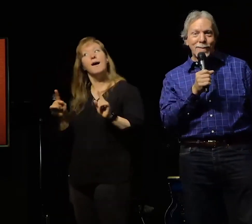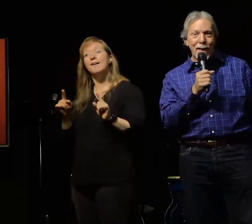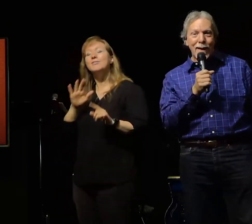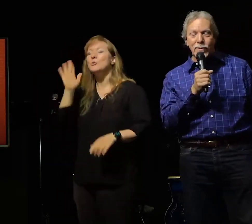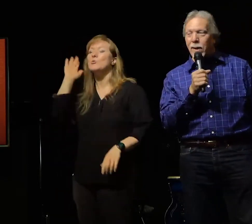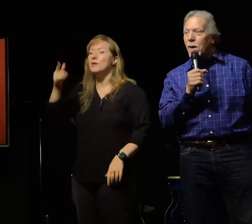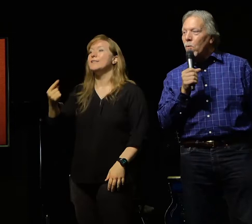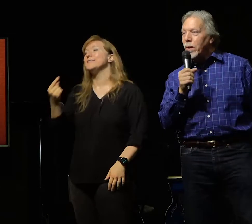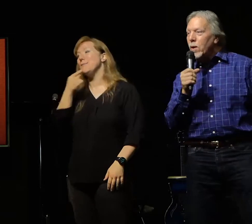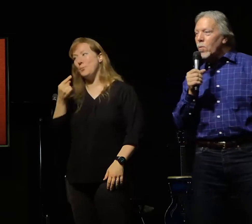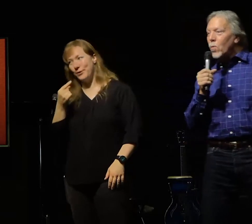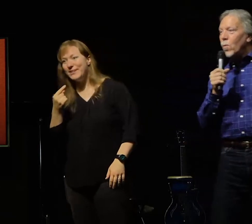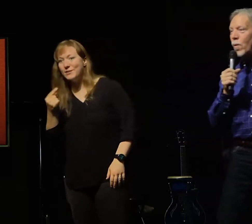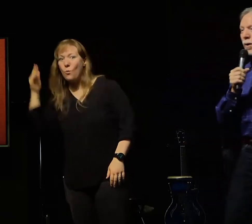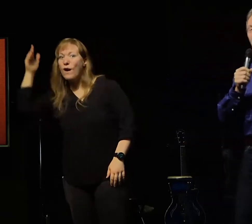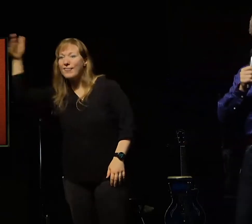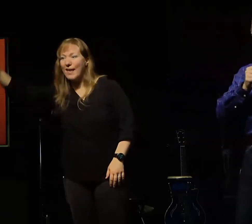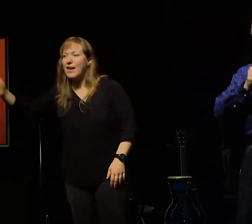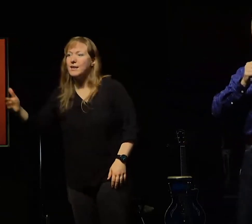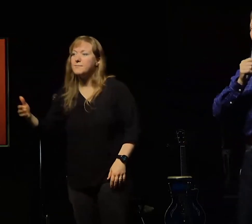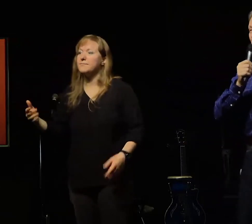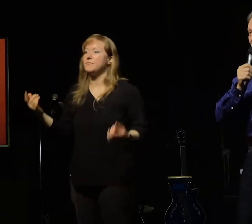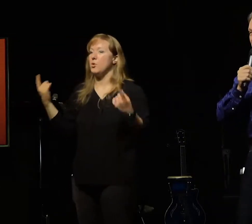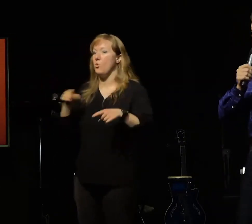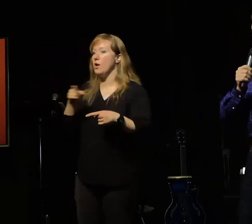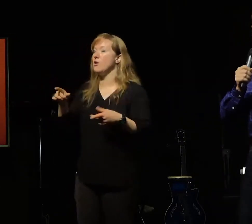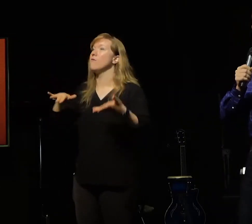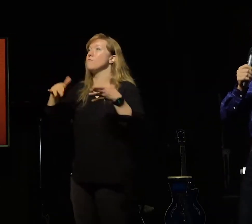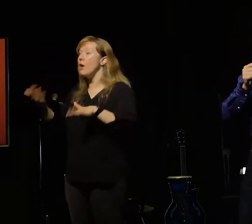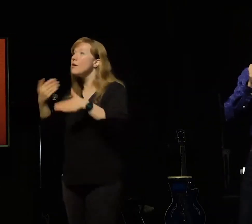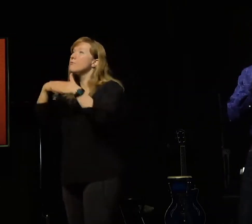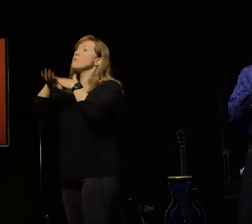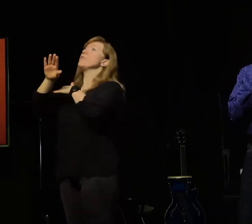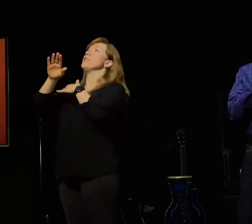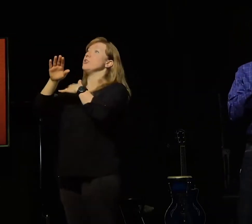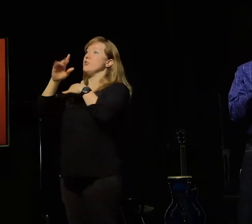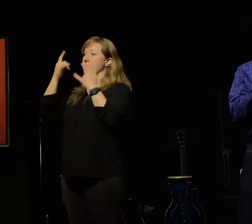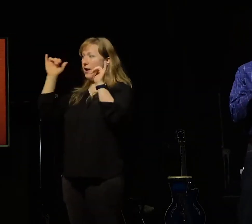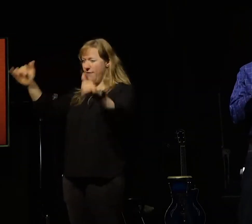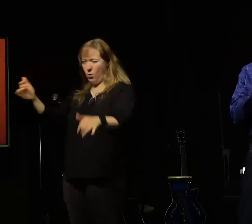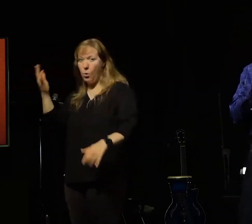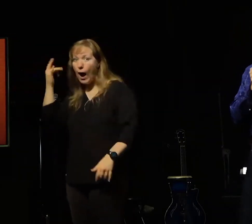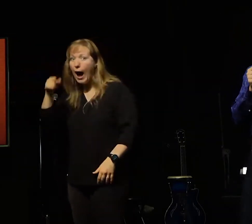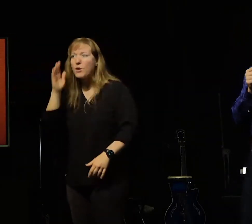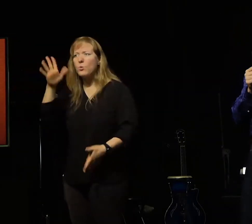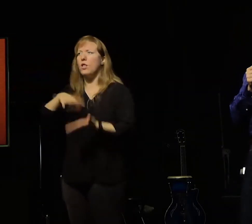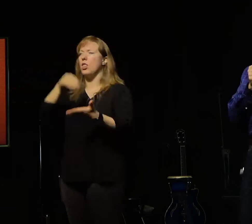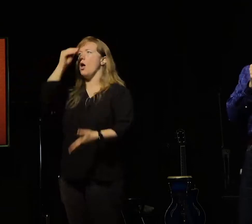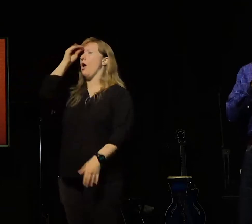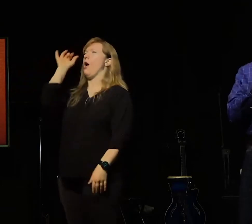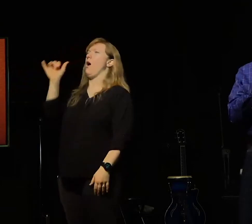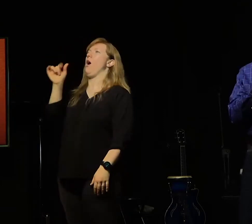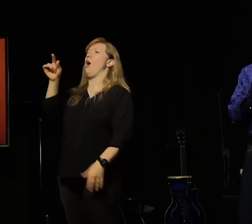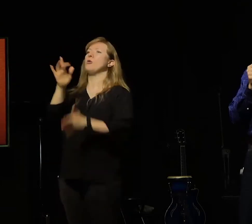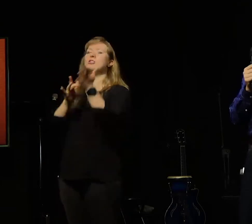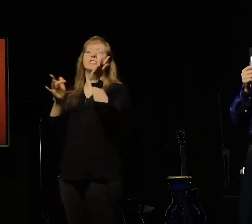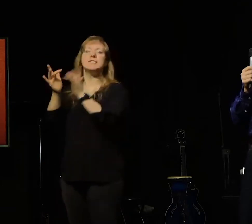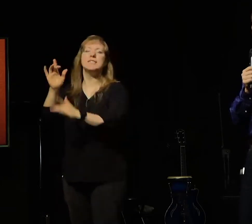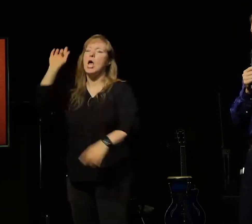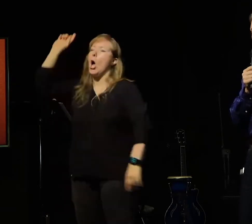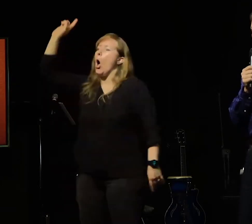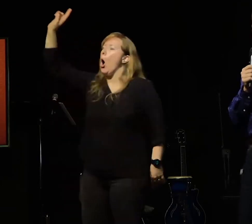of these days when you pass on into eternity, because you're going to find out that Jesus was the